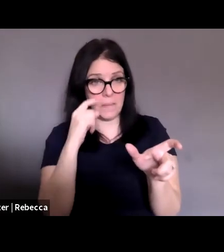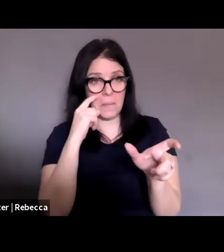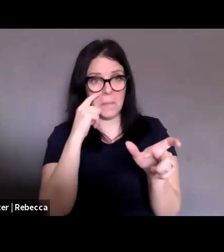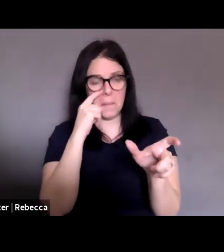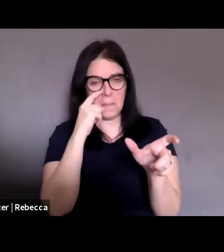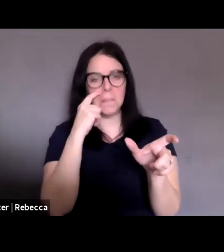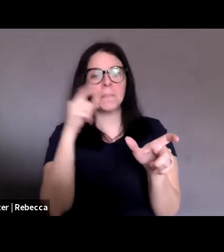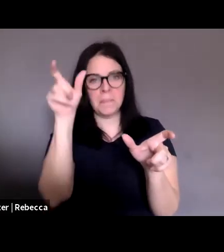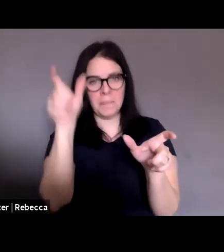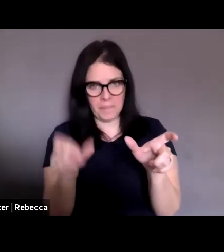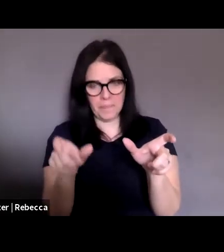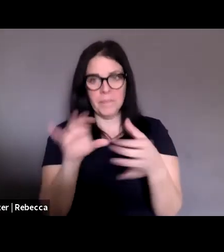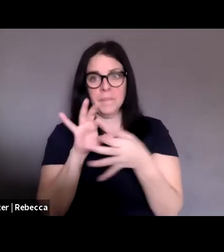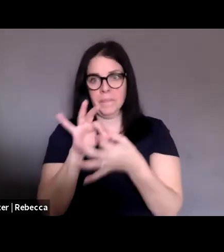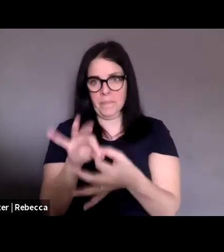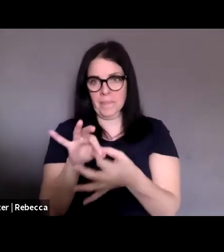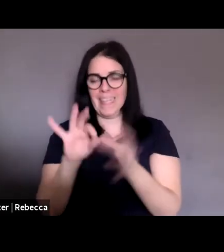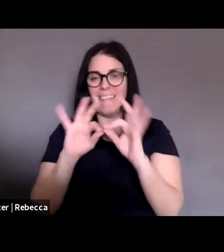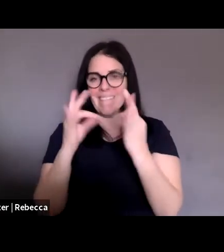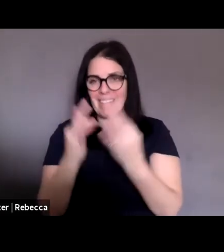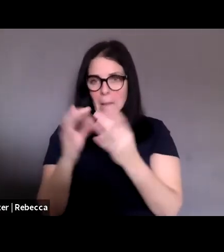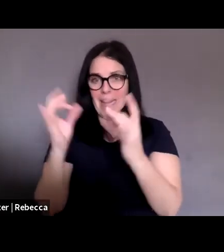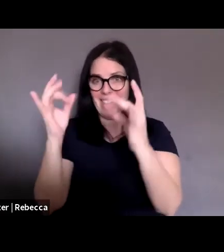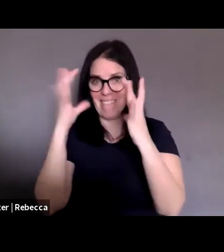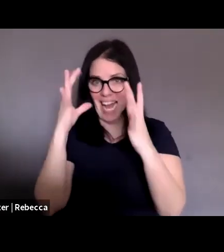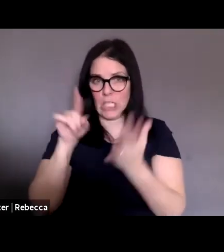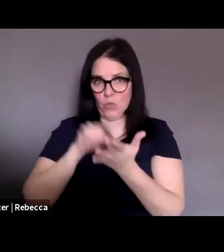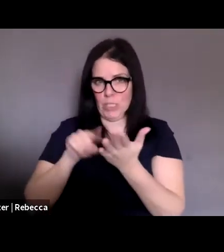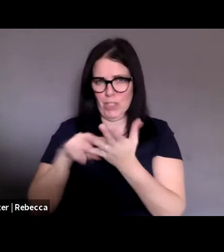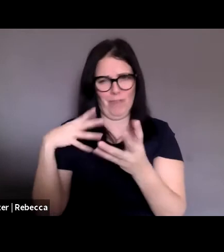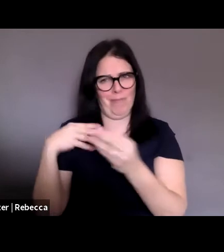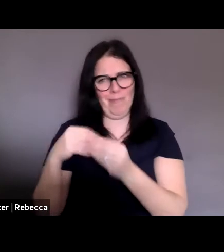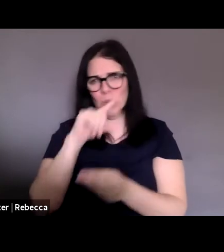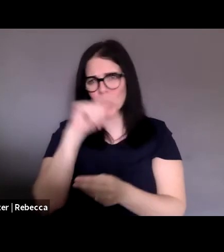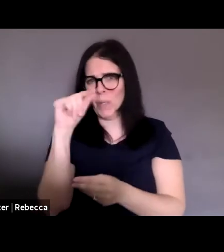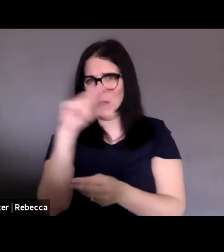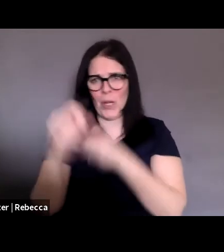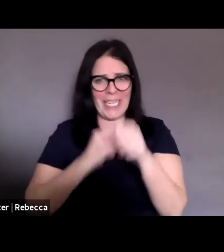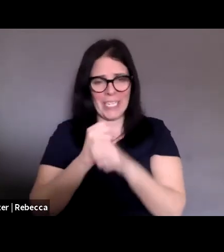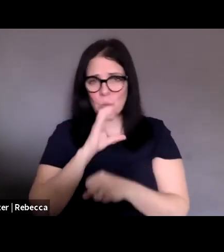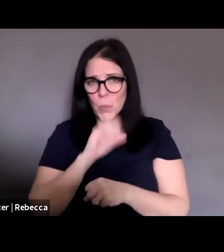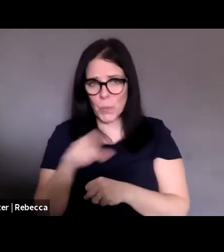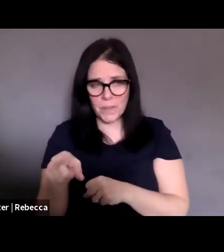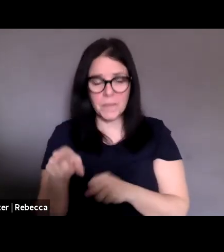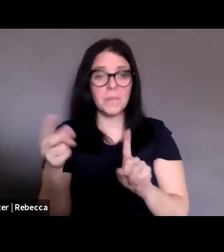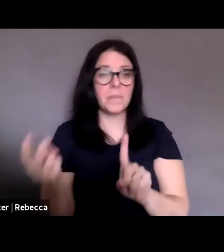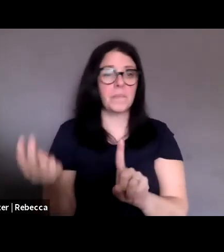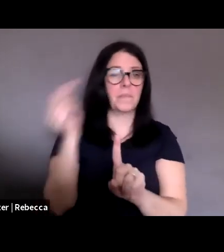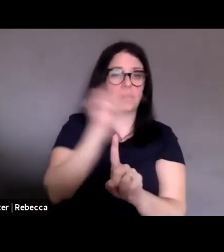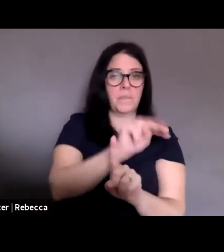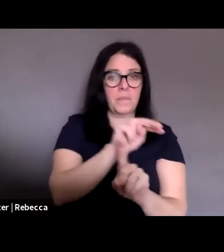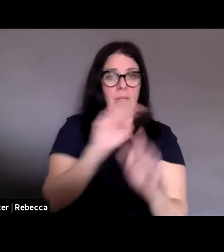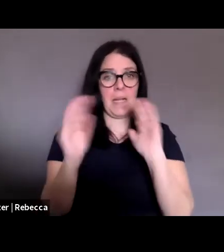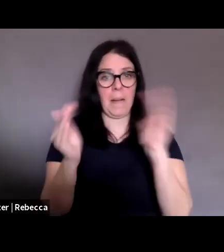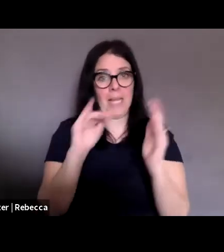identified in family violence research over decades, and compare that list with